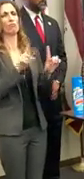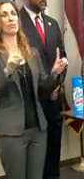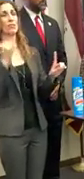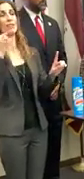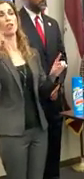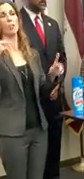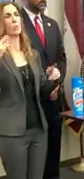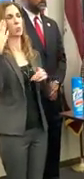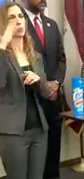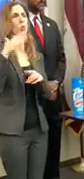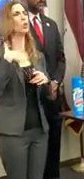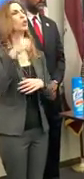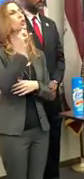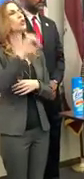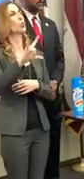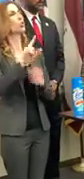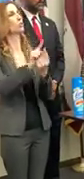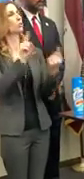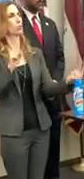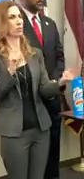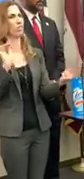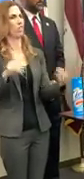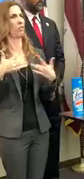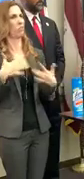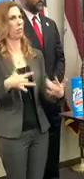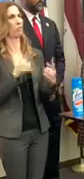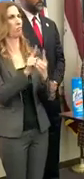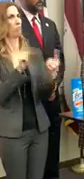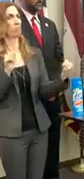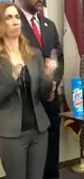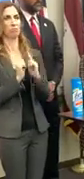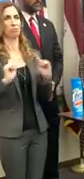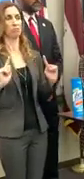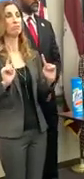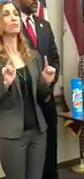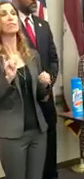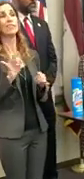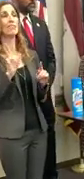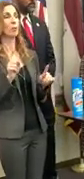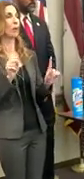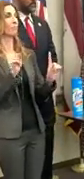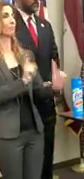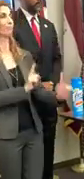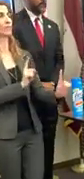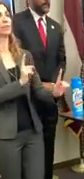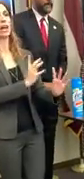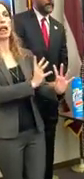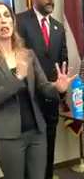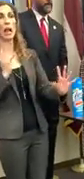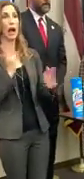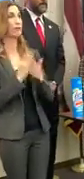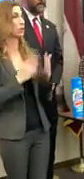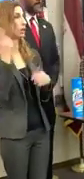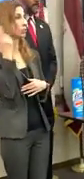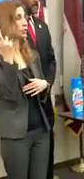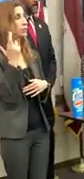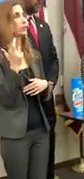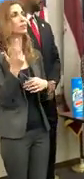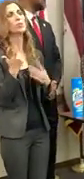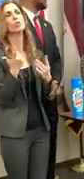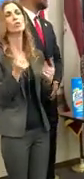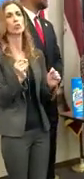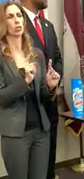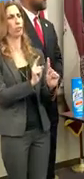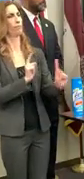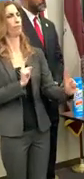know. Practice what's called social distancing. So we're encouraging people that do have to stand in a line for some reason, try to